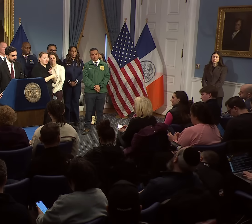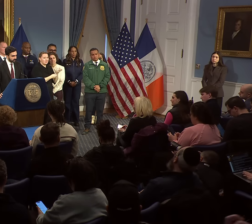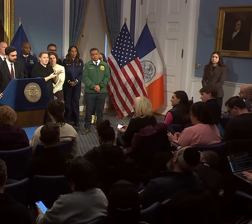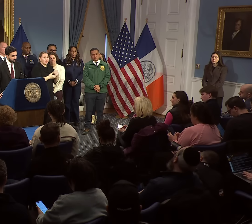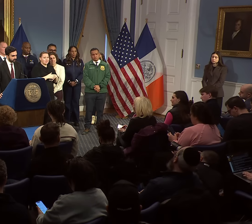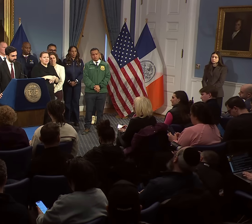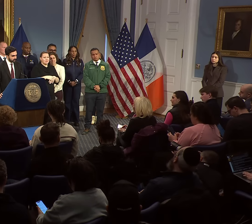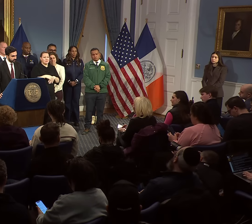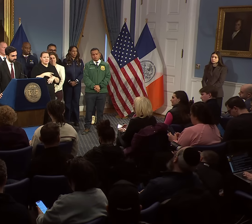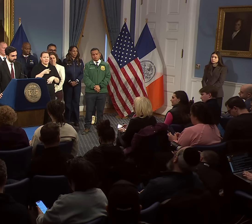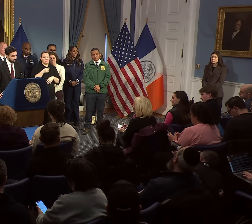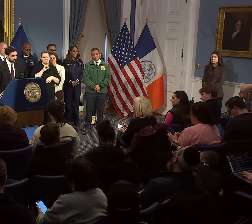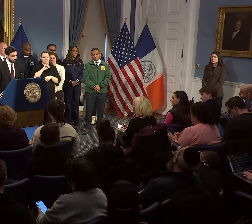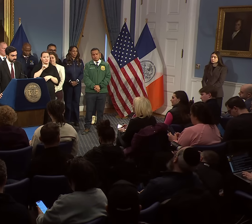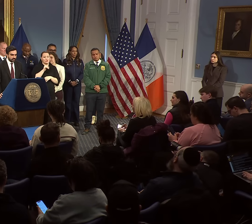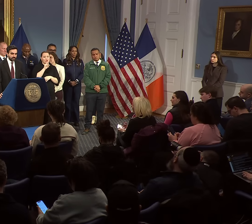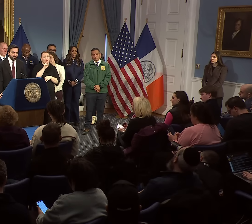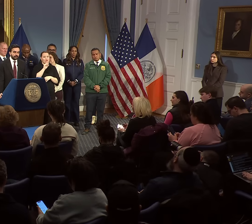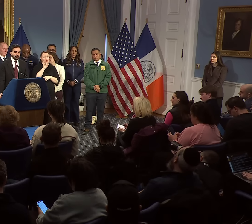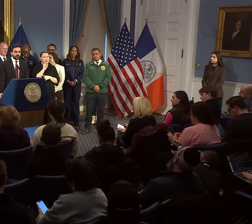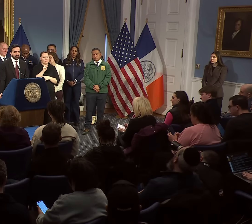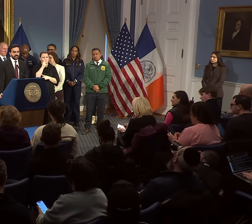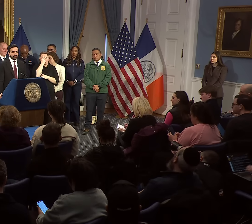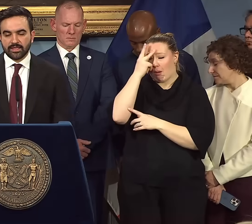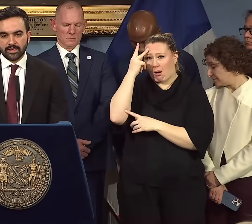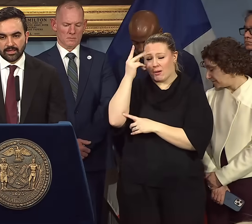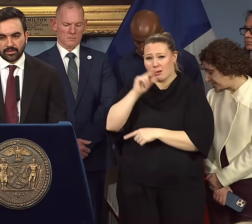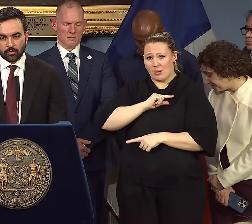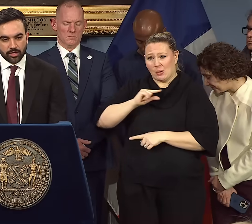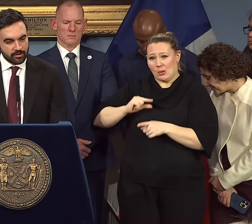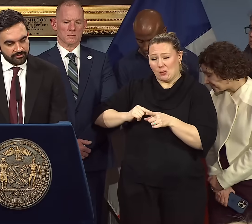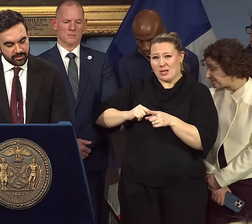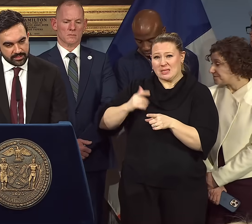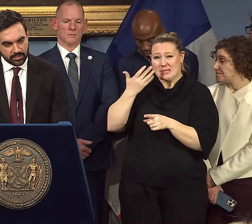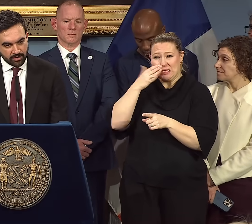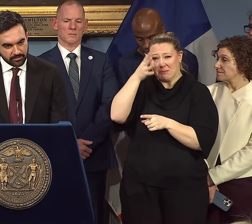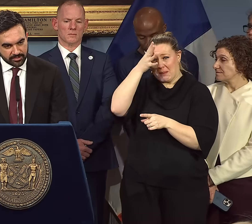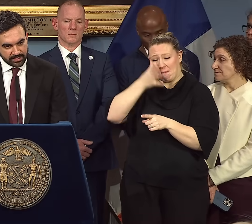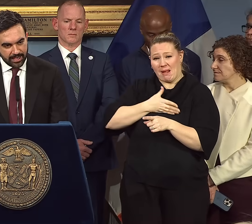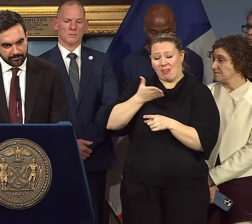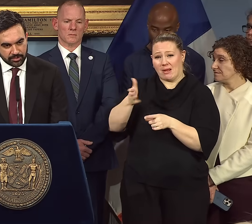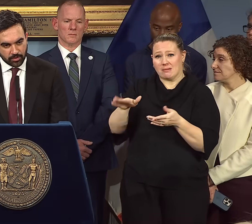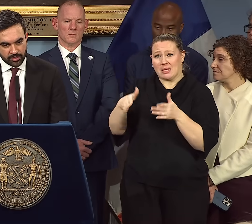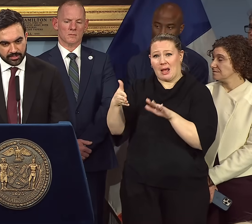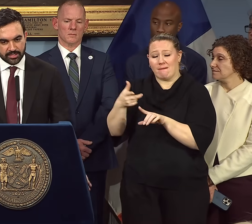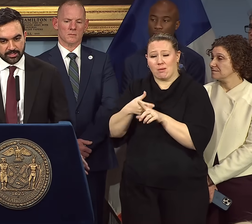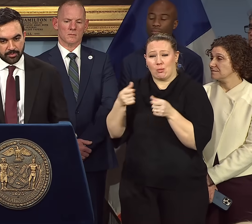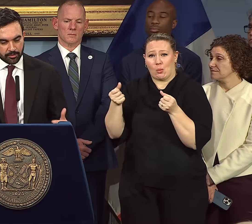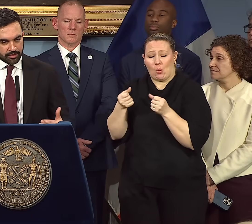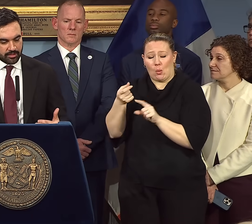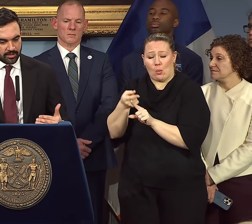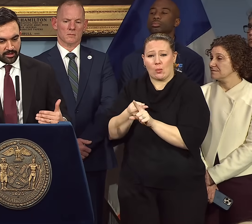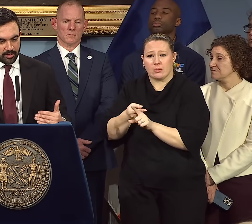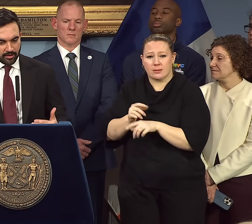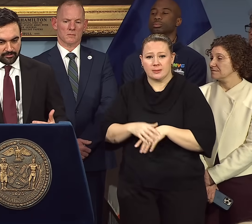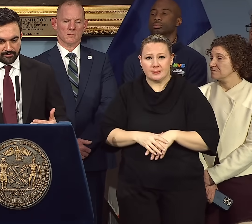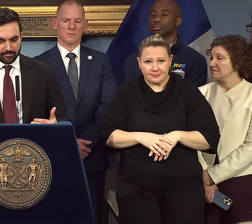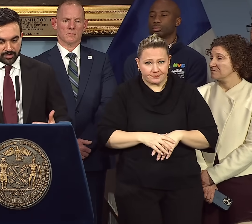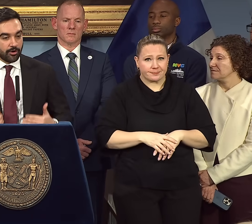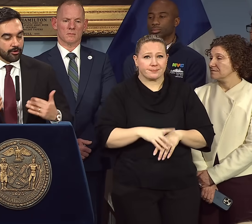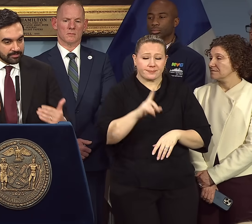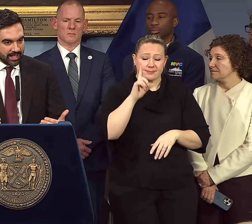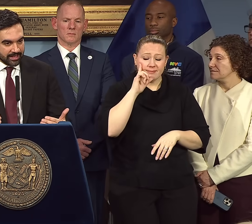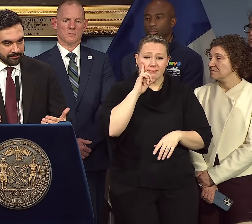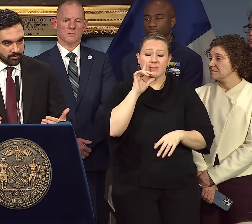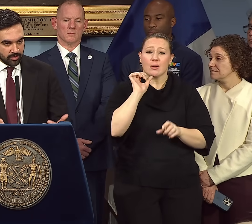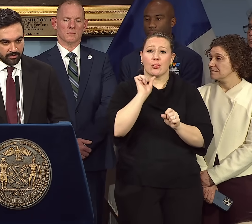to death at Junction Park in Queens? Look, I think the work of these incredible city outreach workers is both of